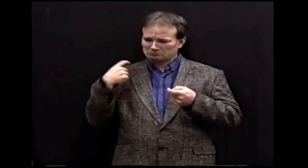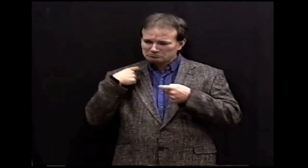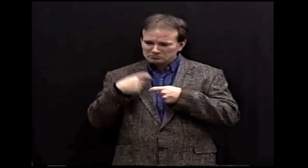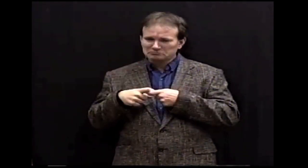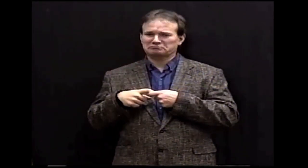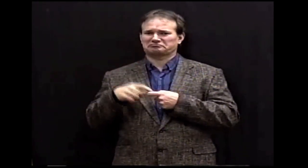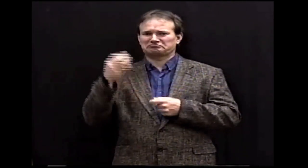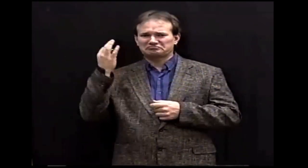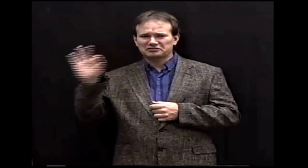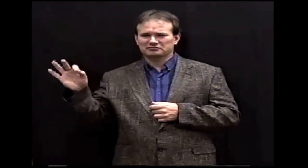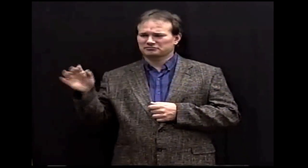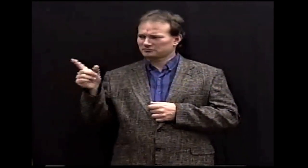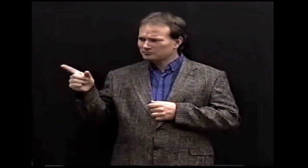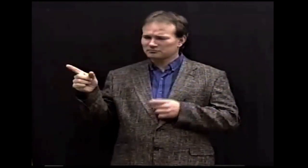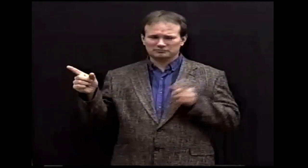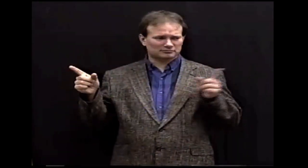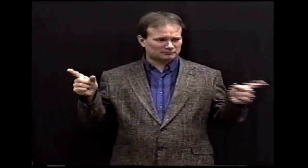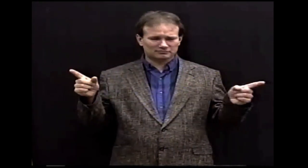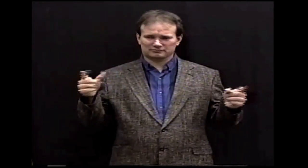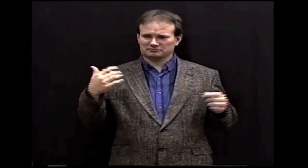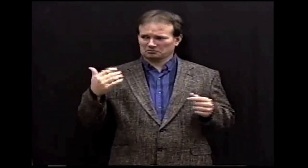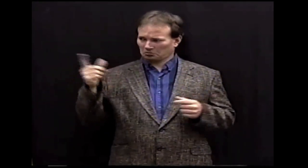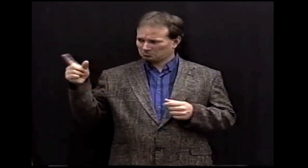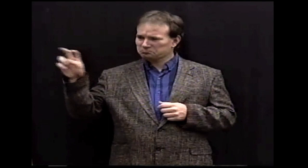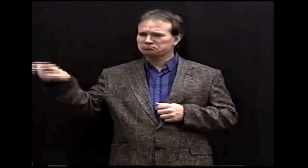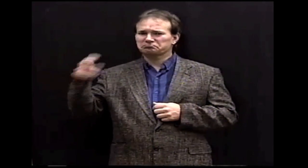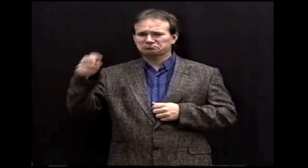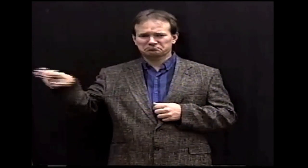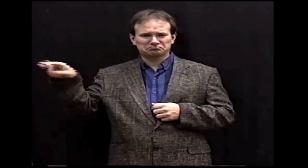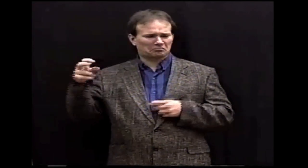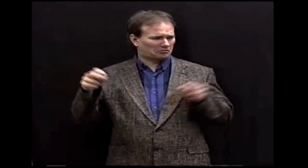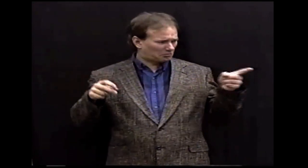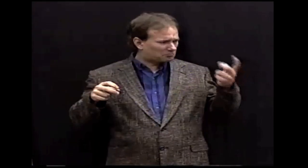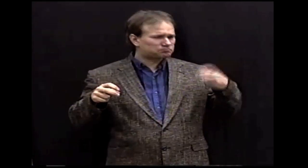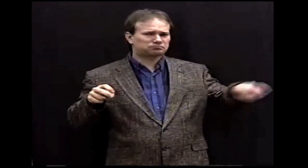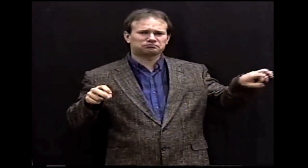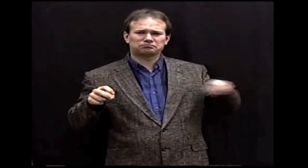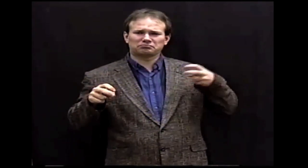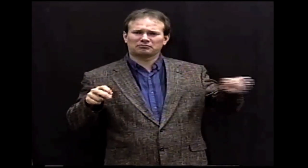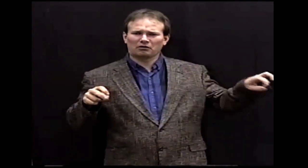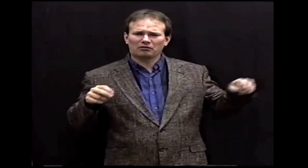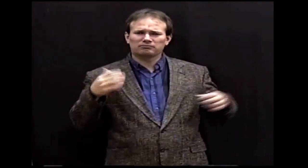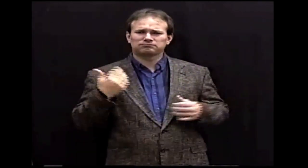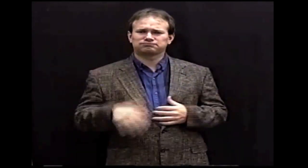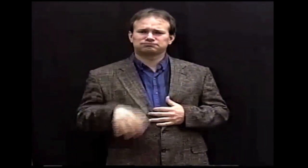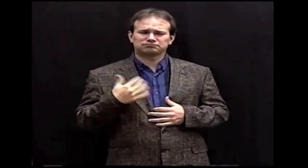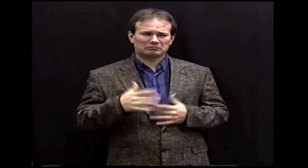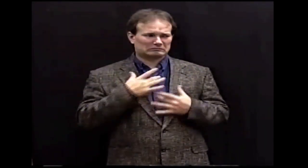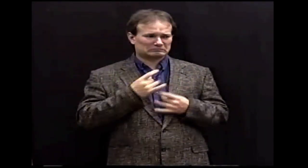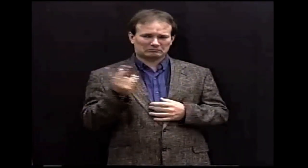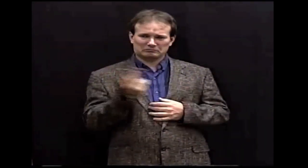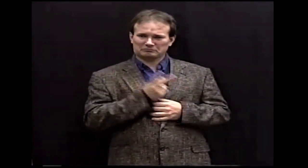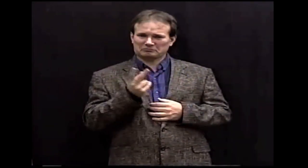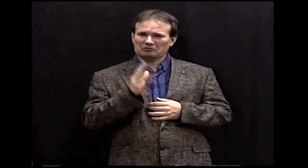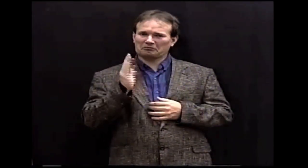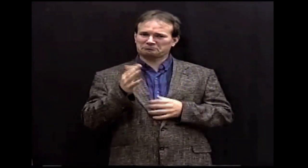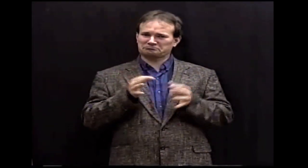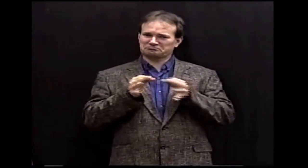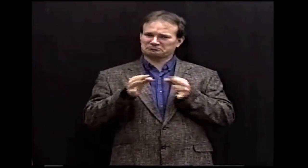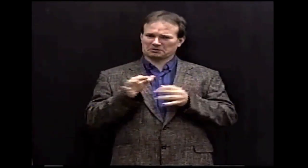spoken languages, such as French and Spanish. In both communities, to be bilingual is to be able to use both languages interchangeably.